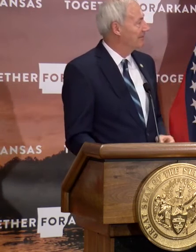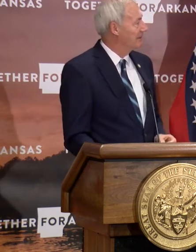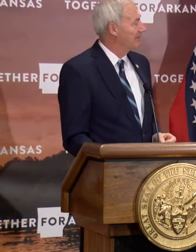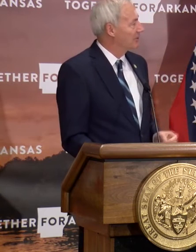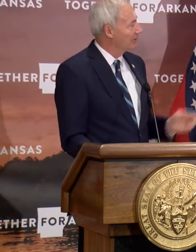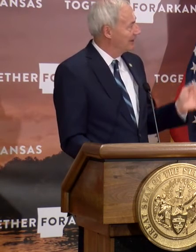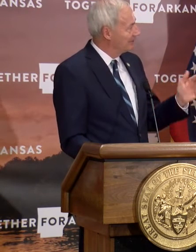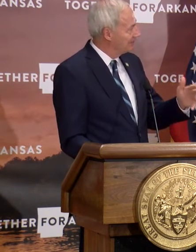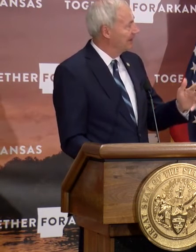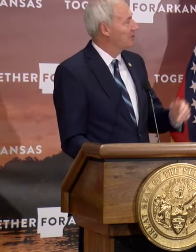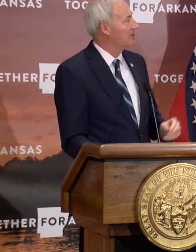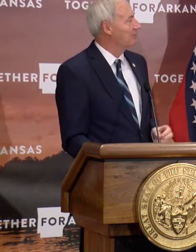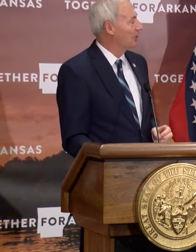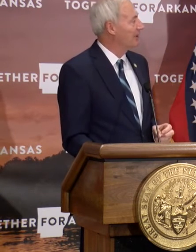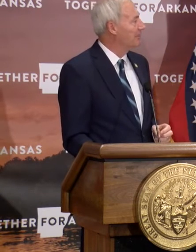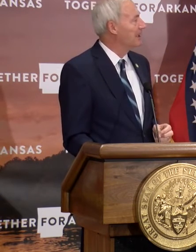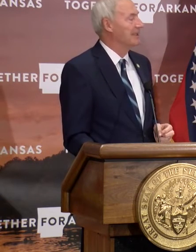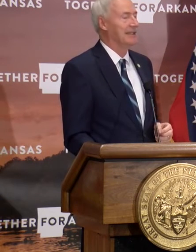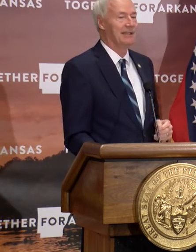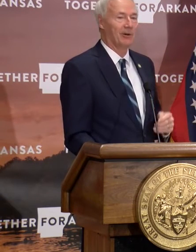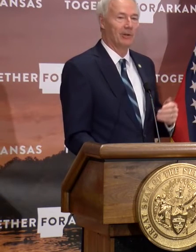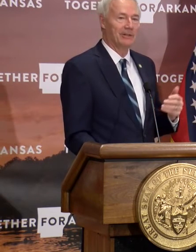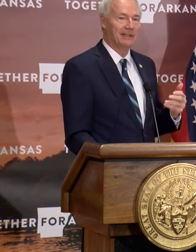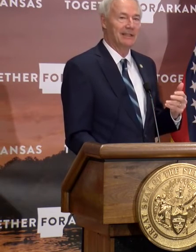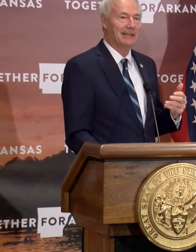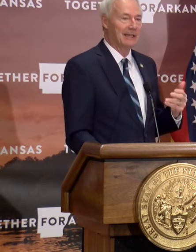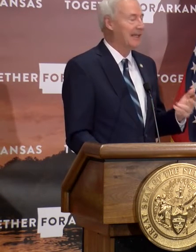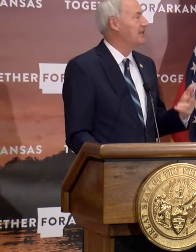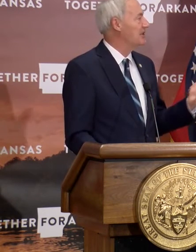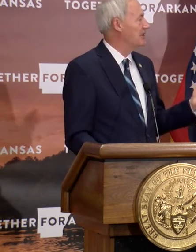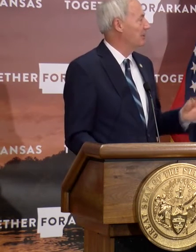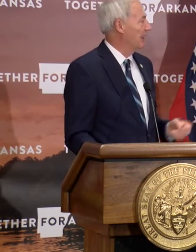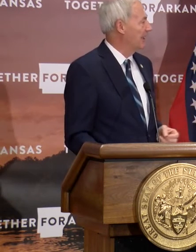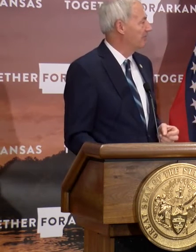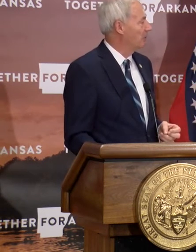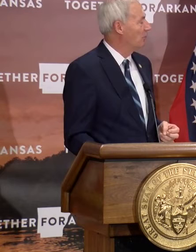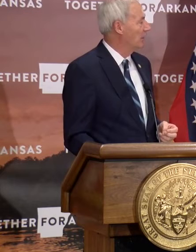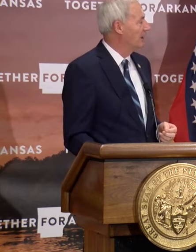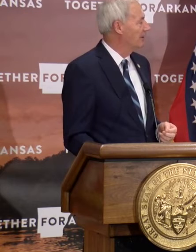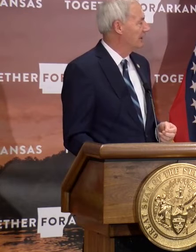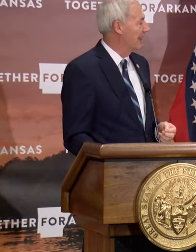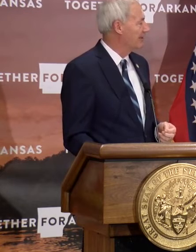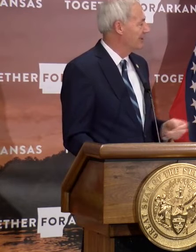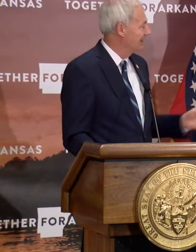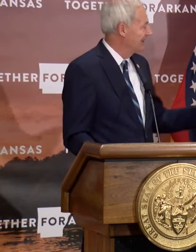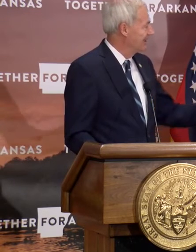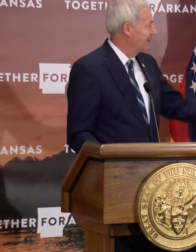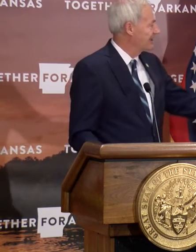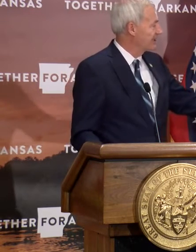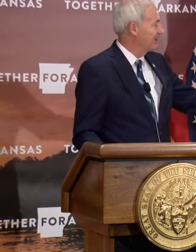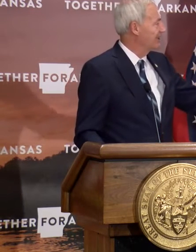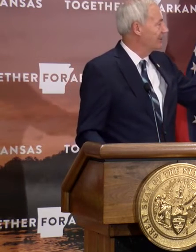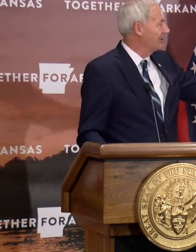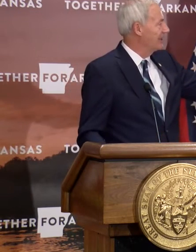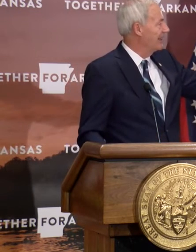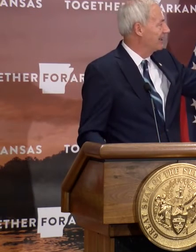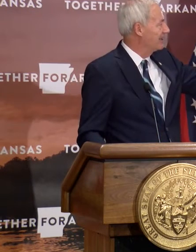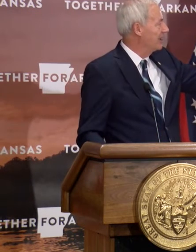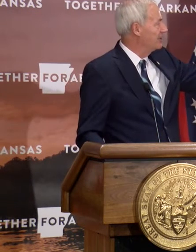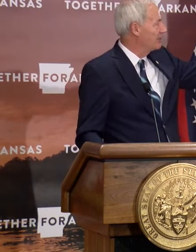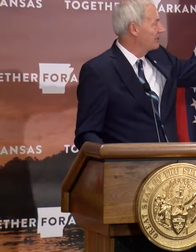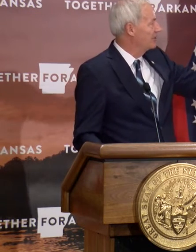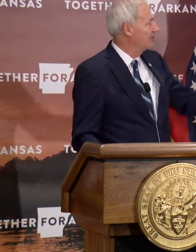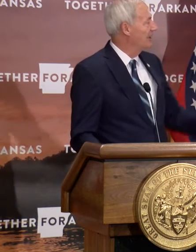that gives us some credibility on the cases that we have per 100,000. Tennessee and